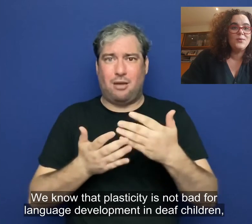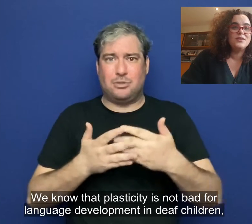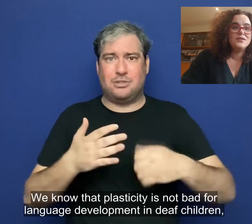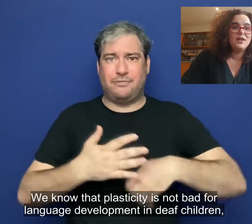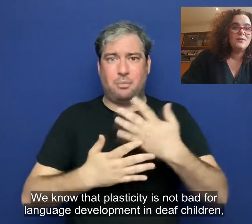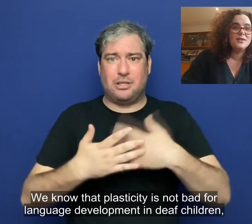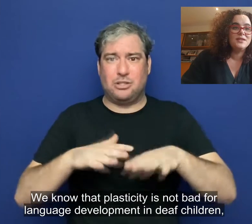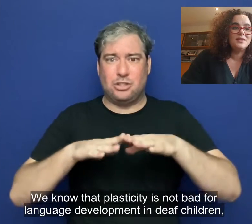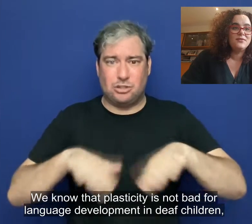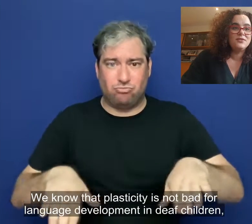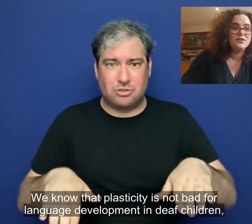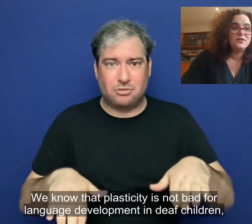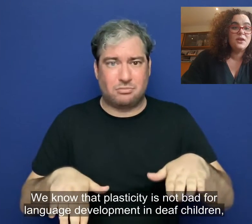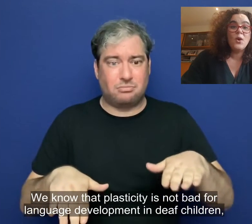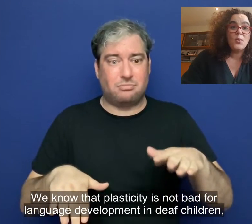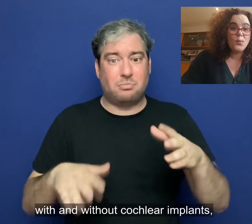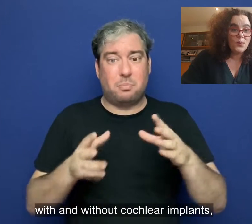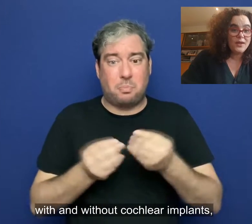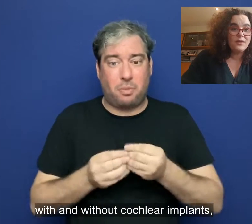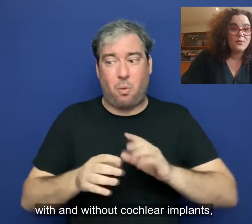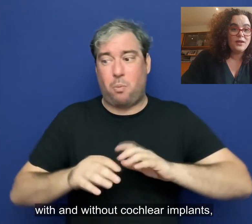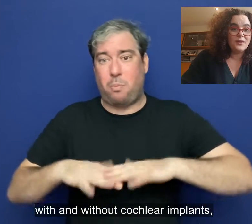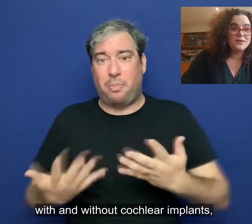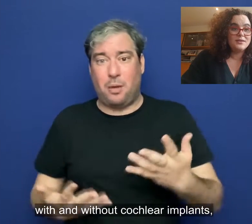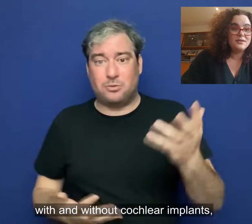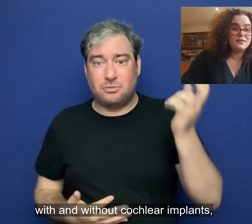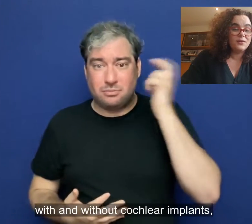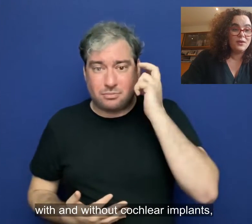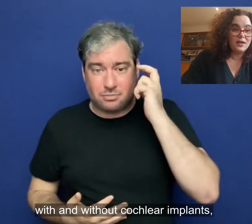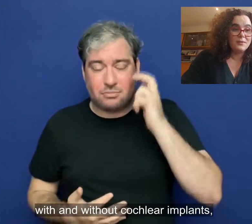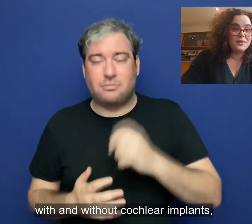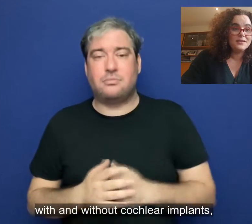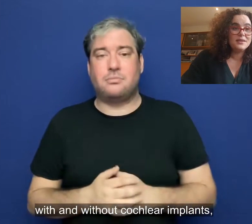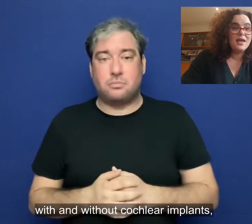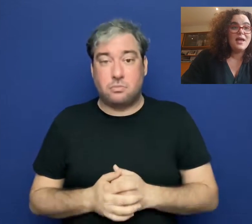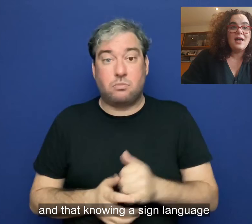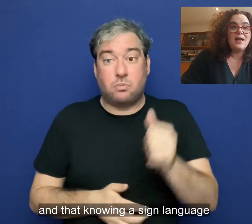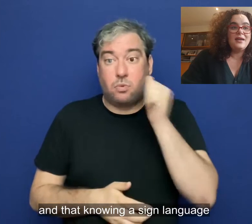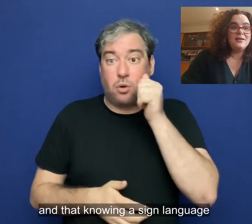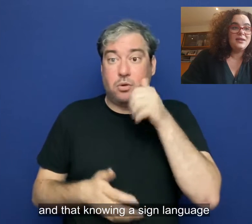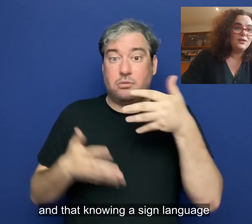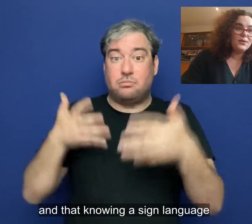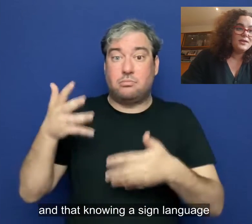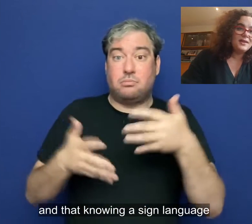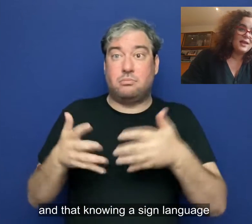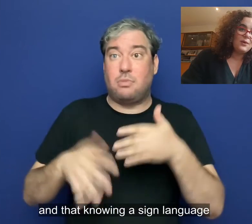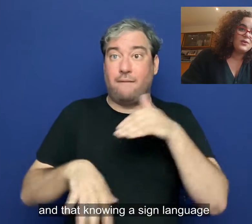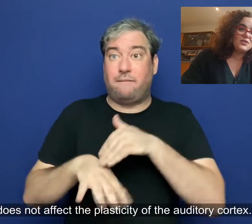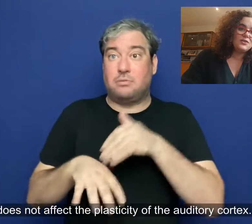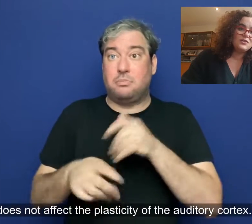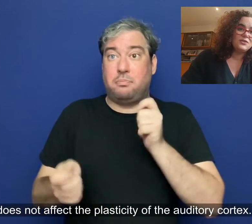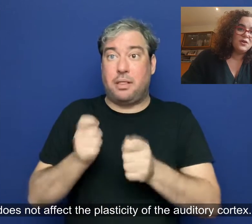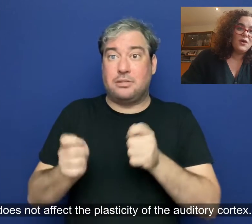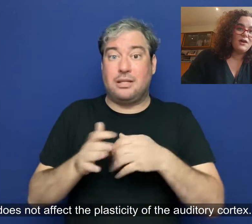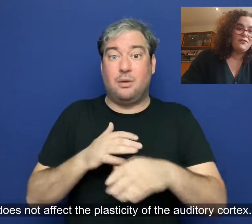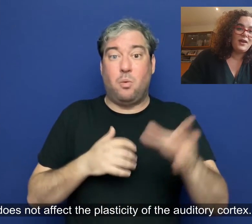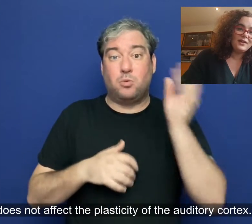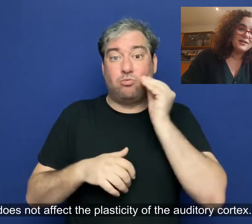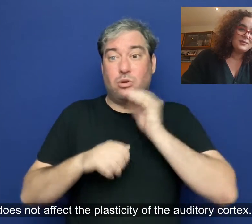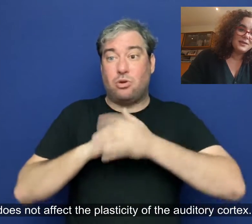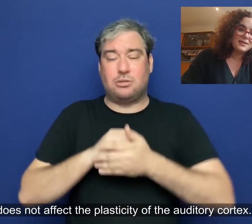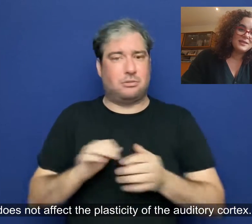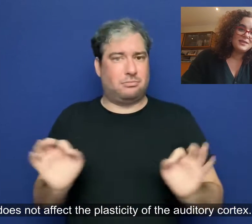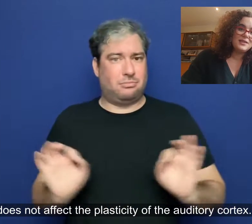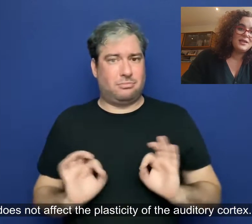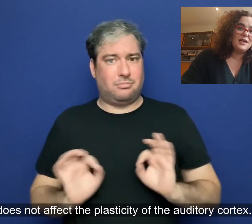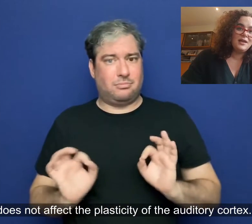for language development in deaf children with and without cochlear implants, and that knowing a sign language does not affect